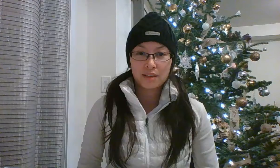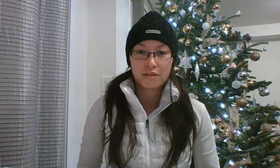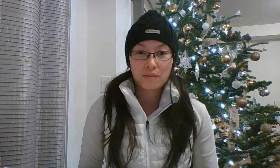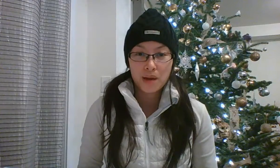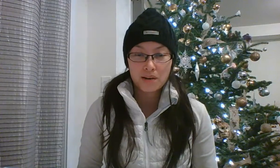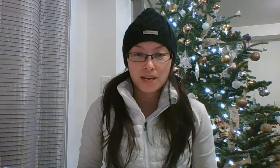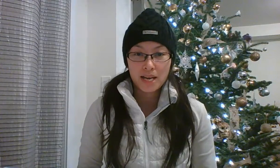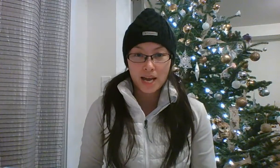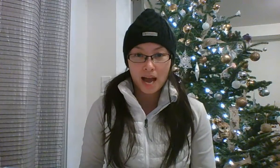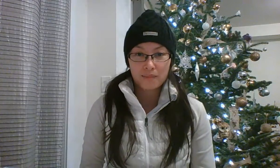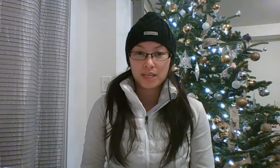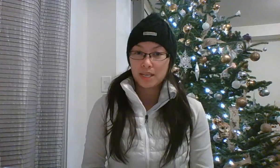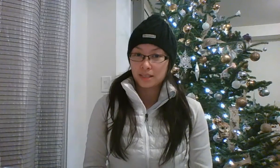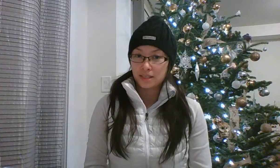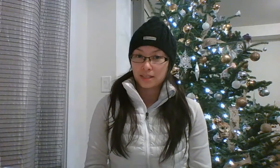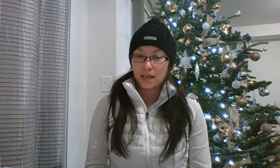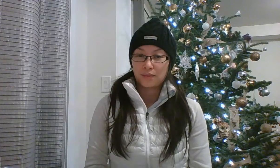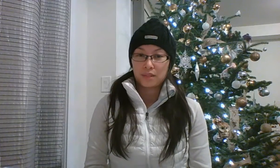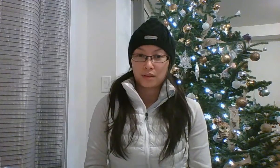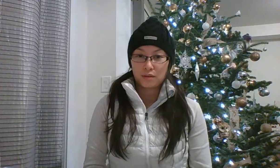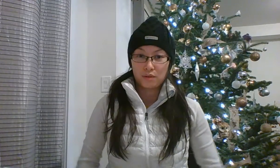for merry and happy is the same. So if you